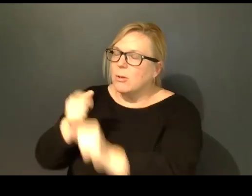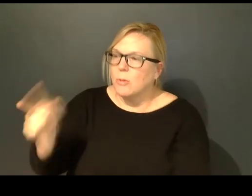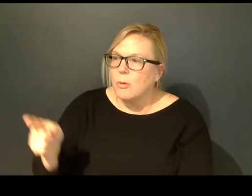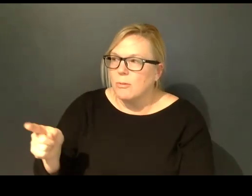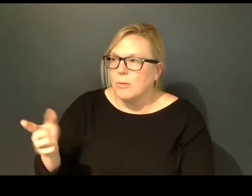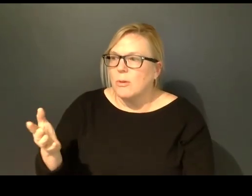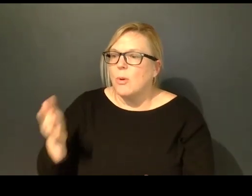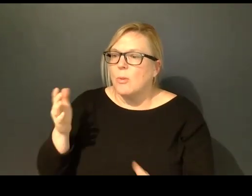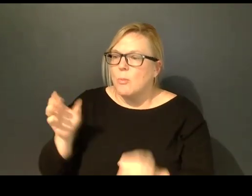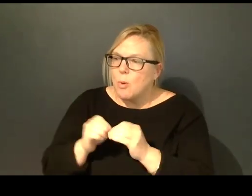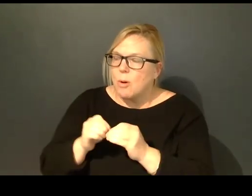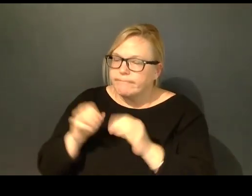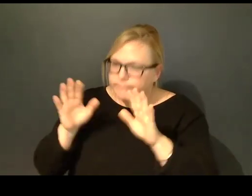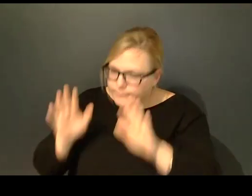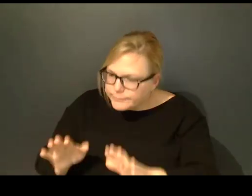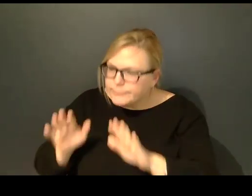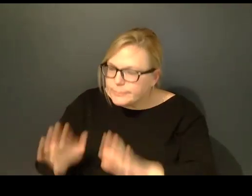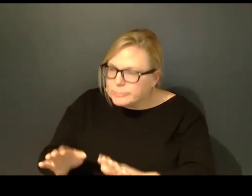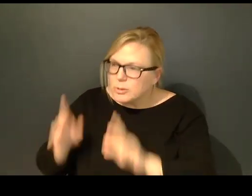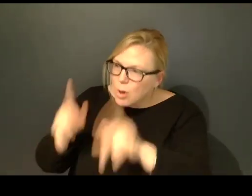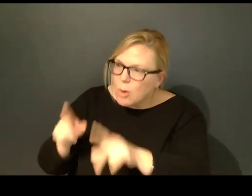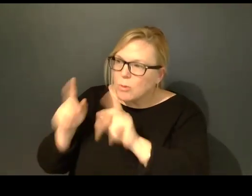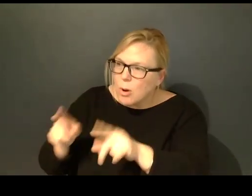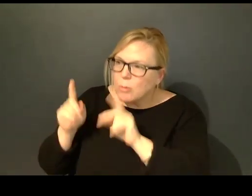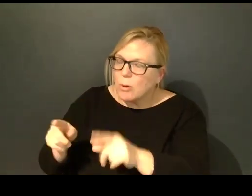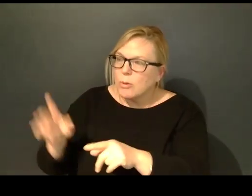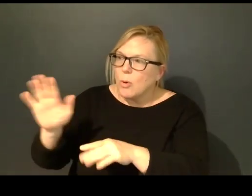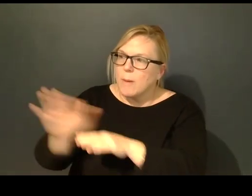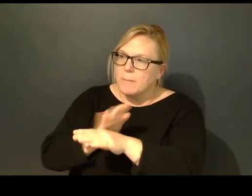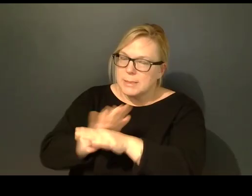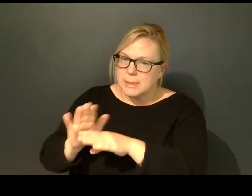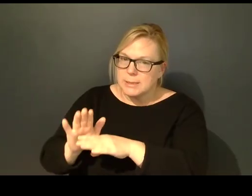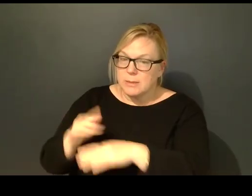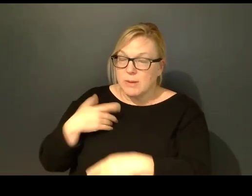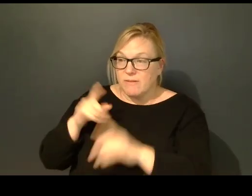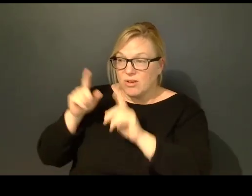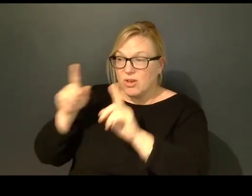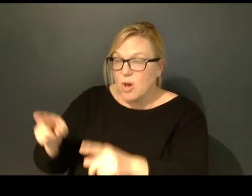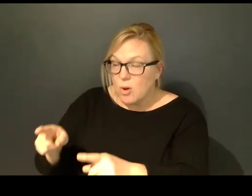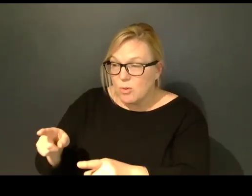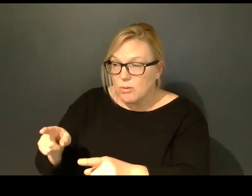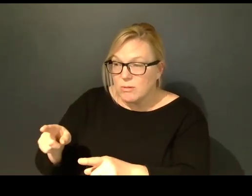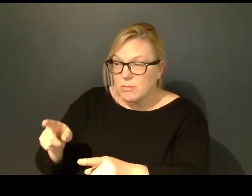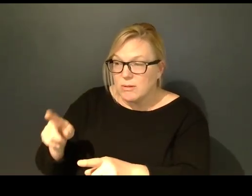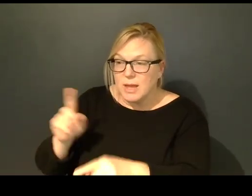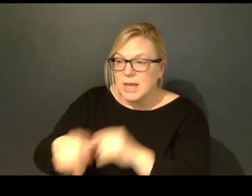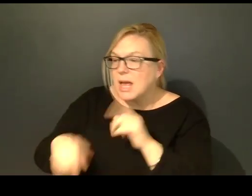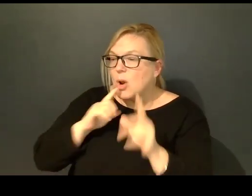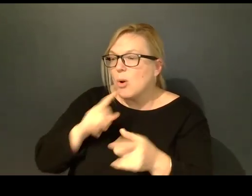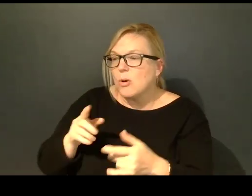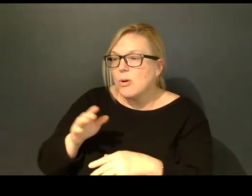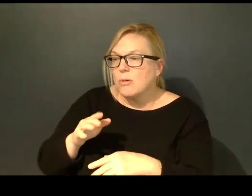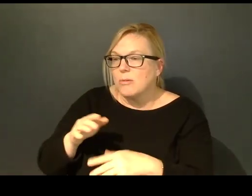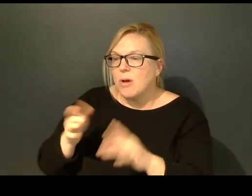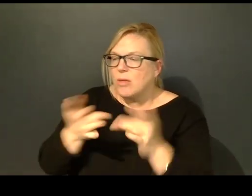to make themselves more accessible to you, versus one that you go back to 3 times in a row and say, hey, I'm still trying to order online. All of your menus are still pictures.